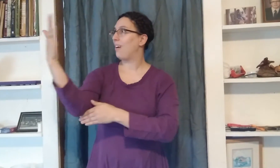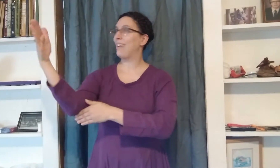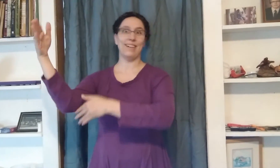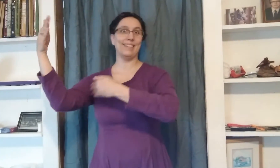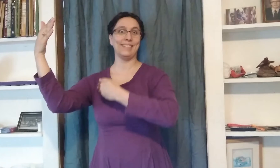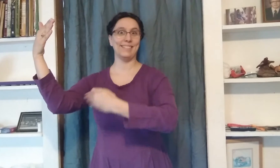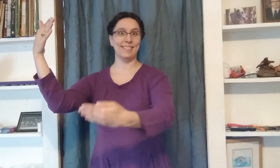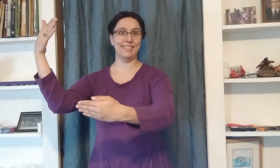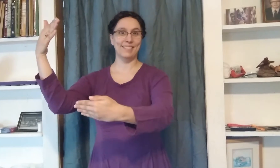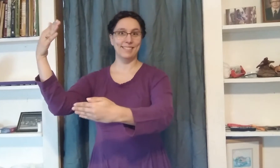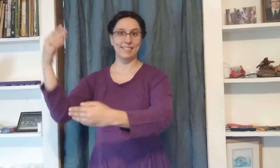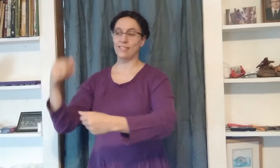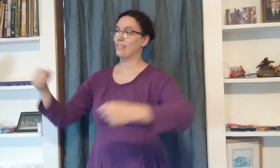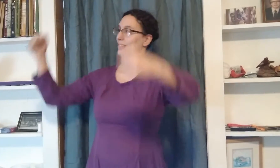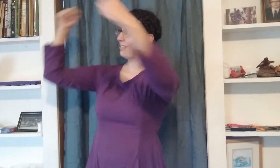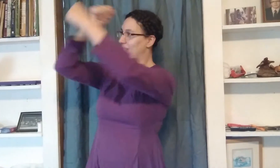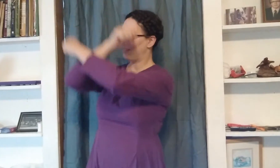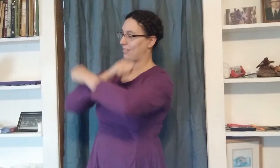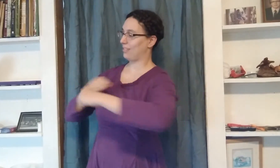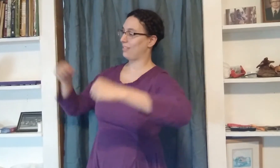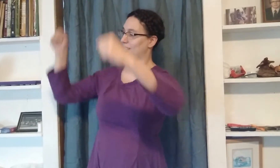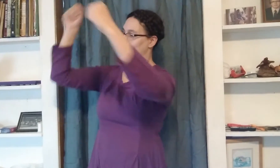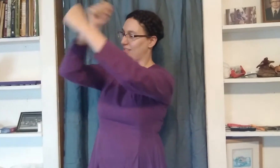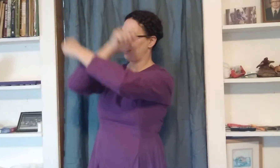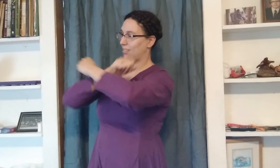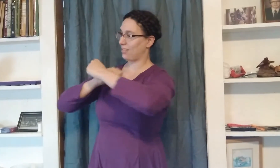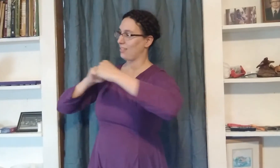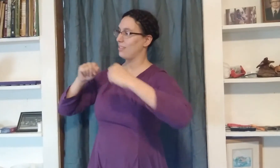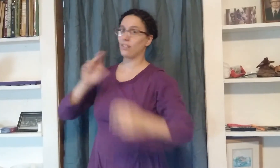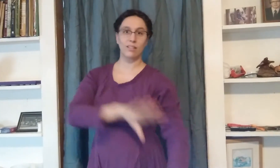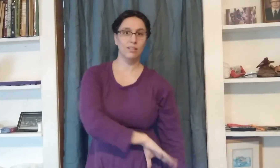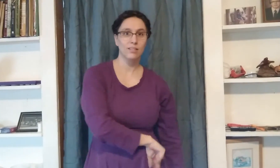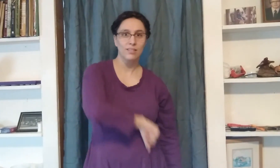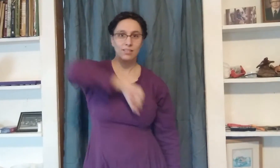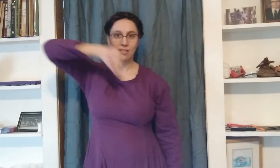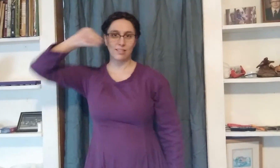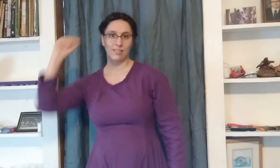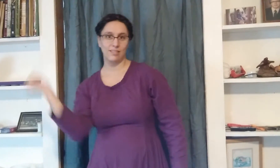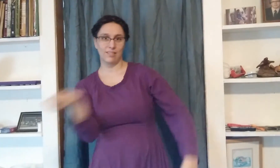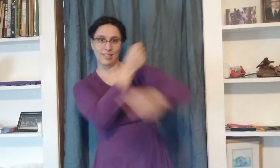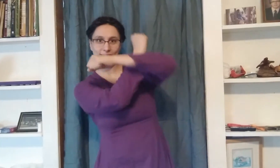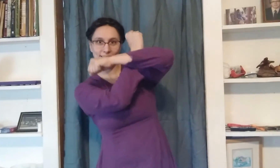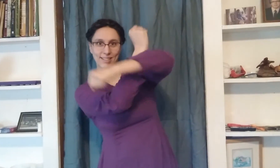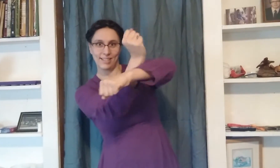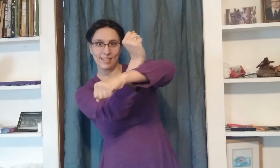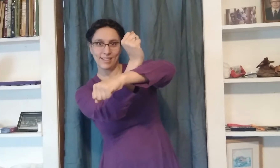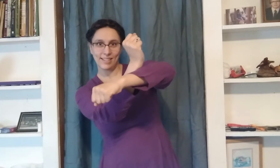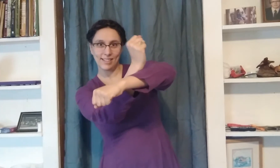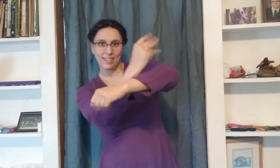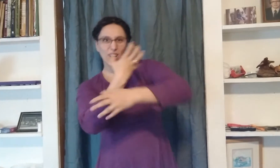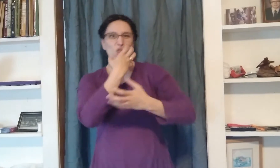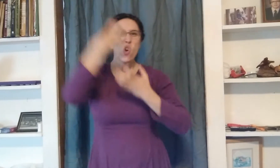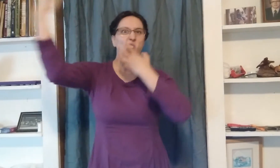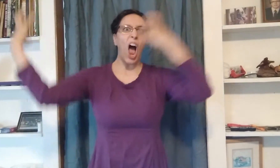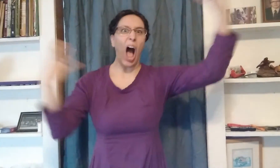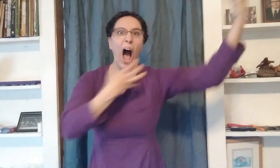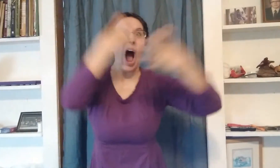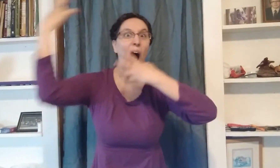banner revealed. There's a clamor arising from each sword and shield, and we roar as